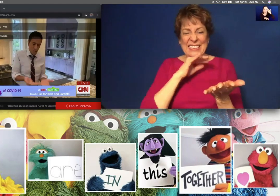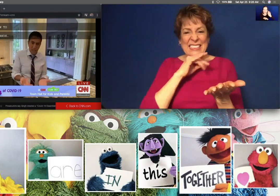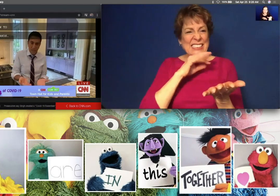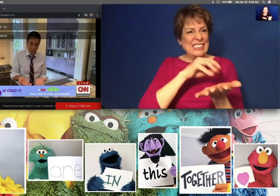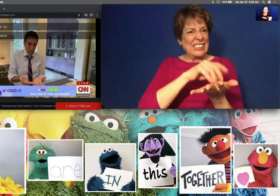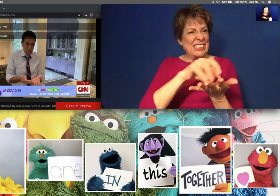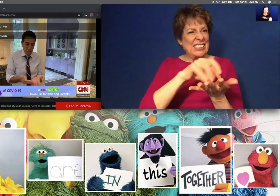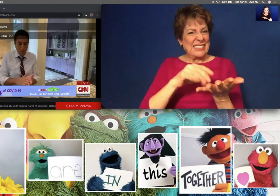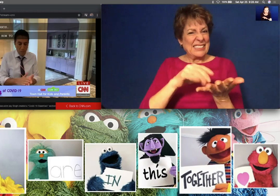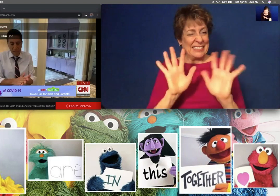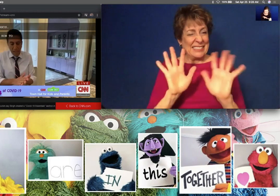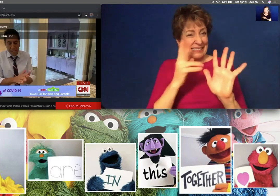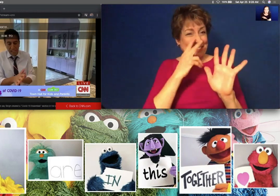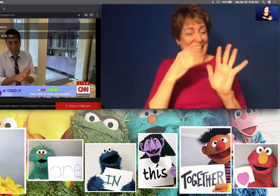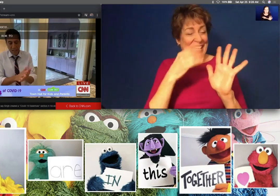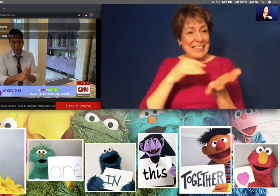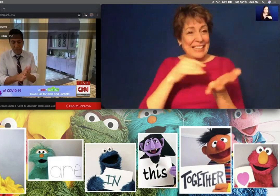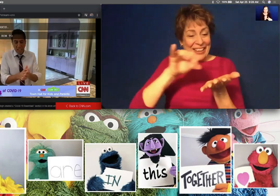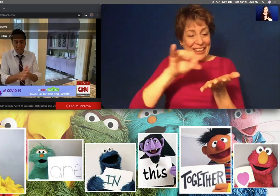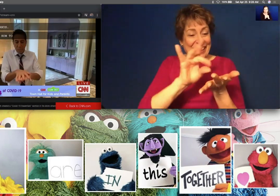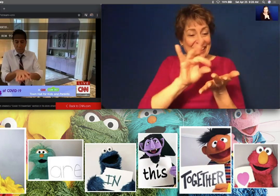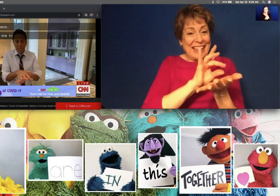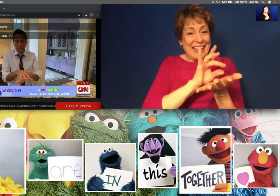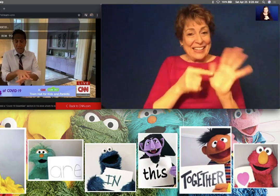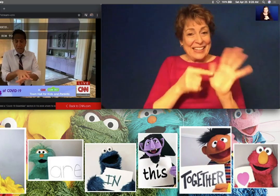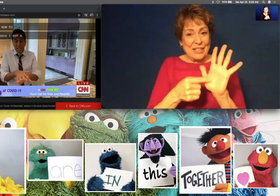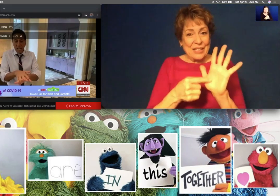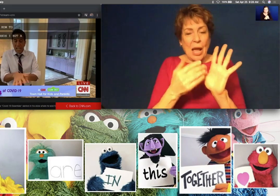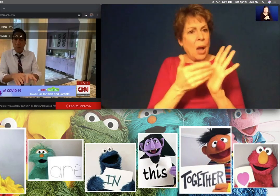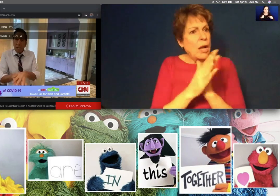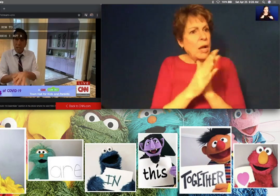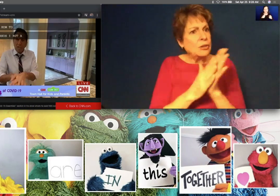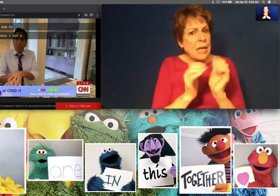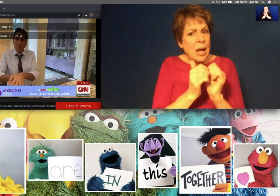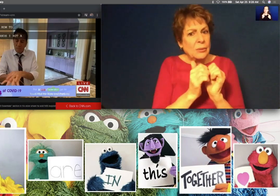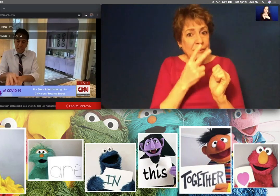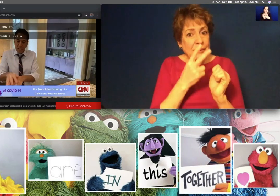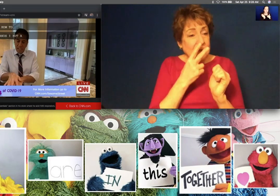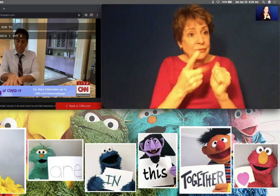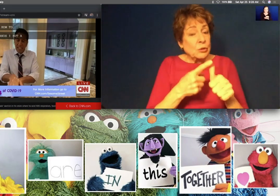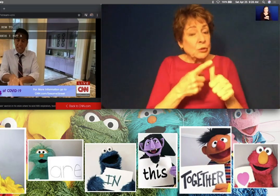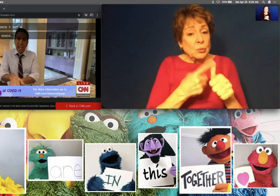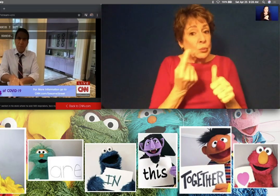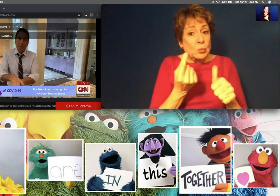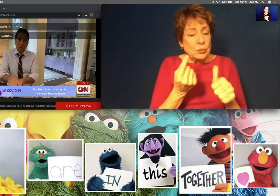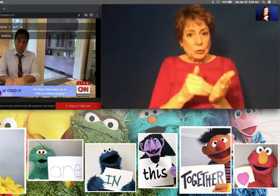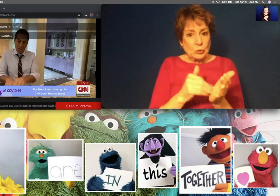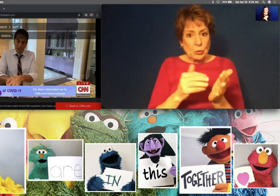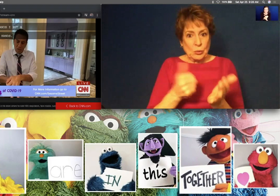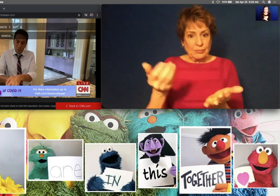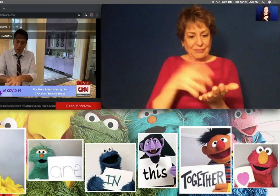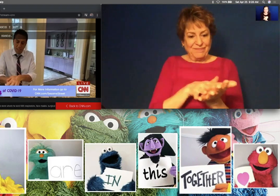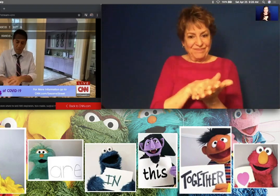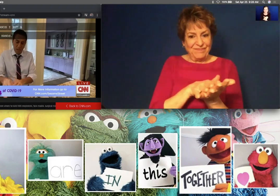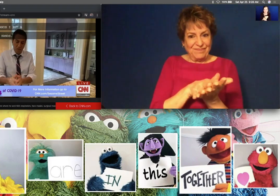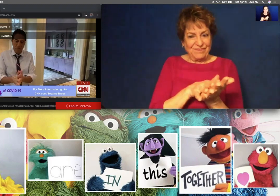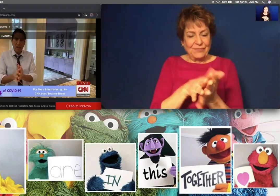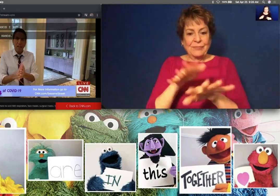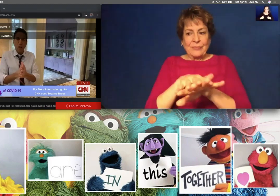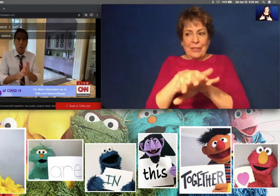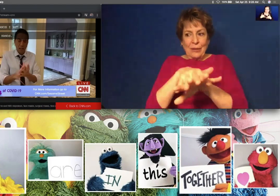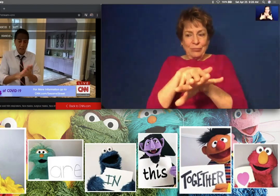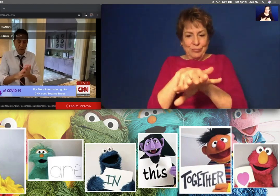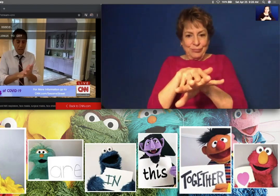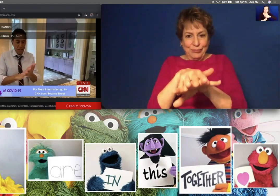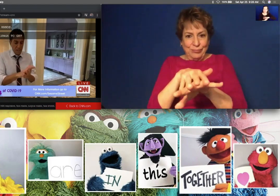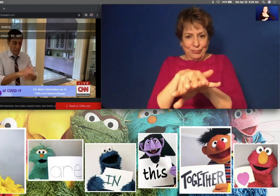do this right. So a little bit of soap, and I start to really rub it in here. And what I do is I sing Happy Birthday twice to make sure I've done